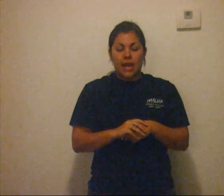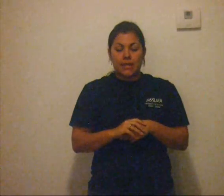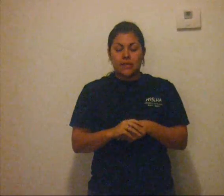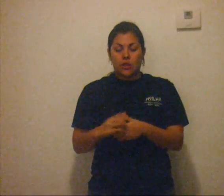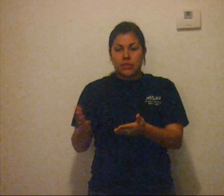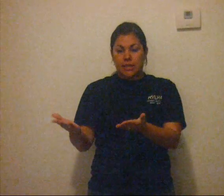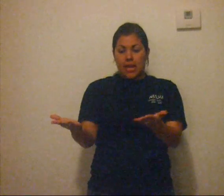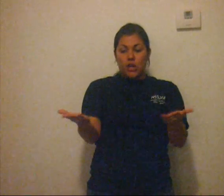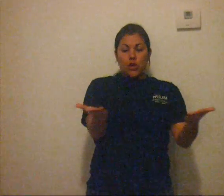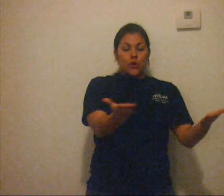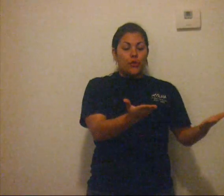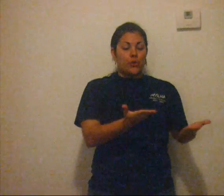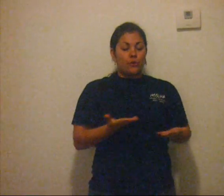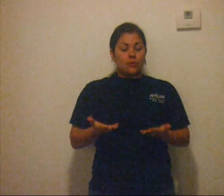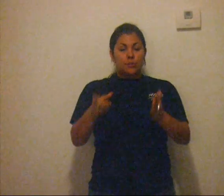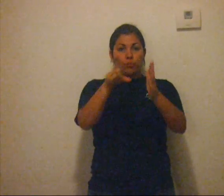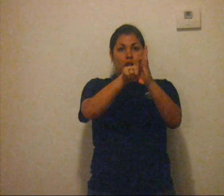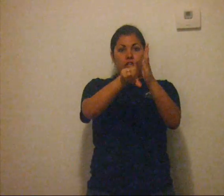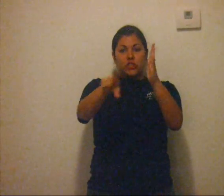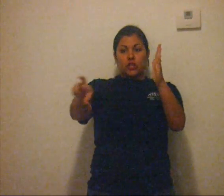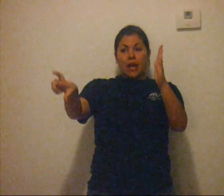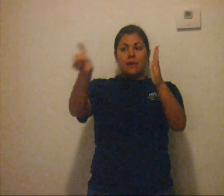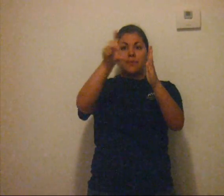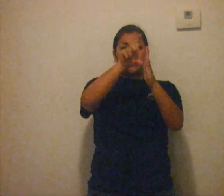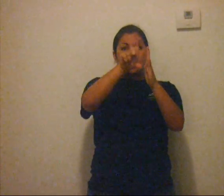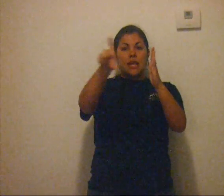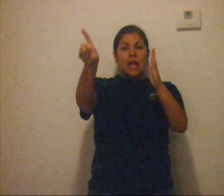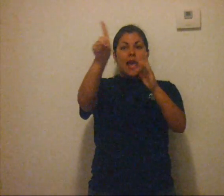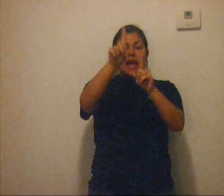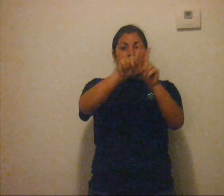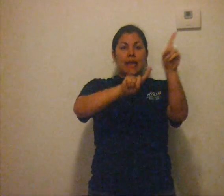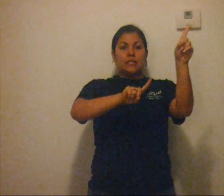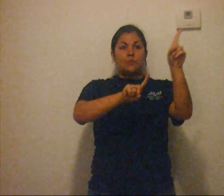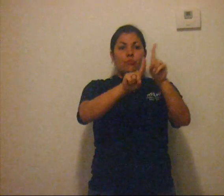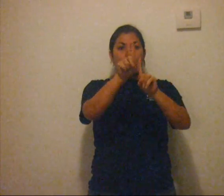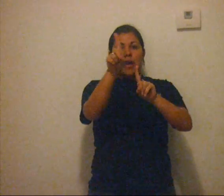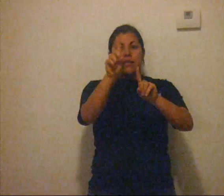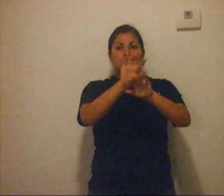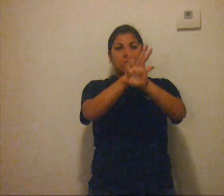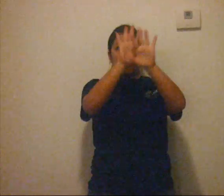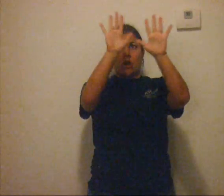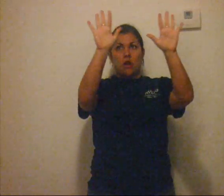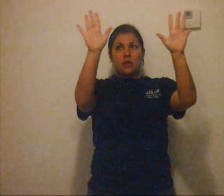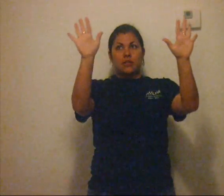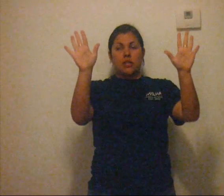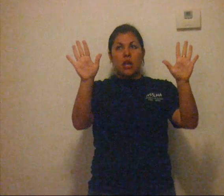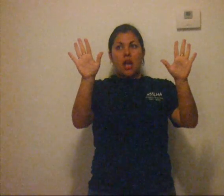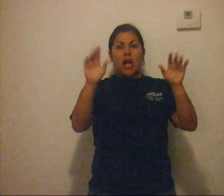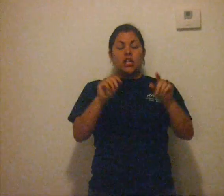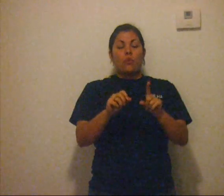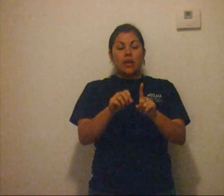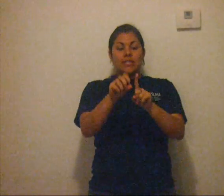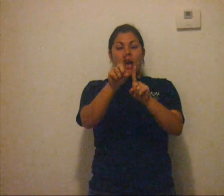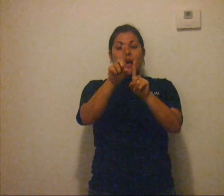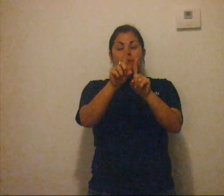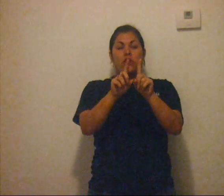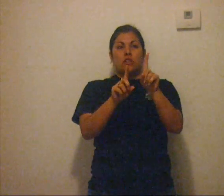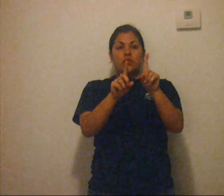line looks like whose broad stripes and bright stars. And you want to time your